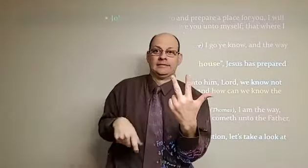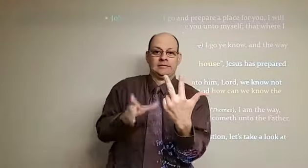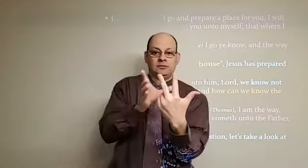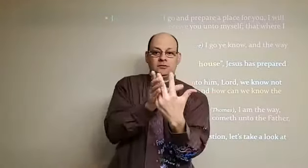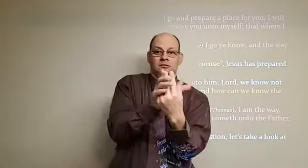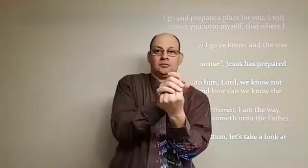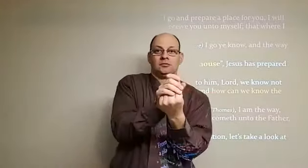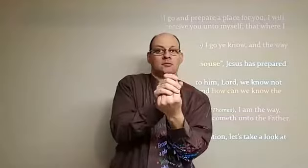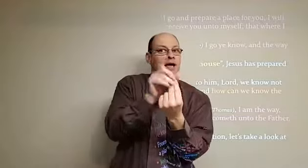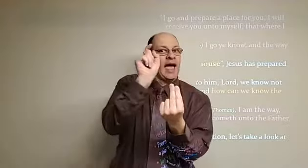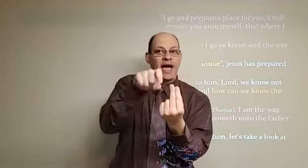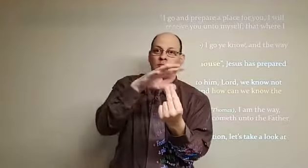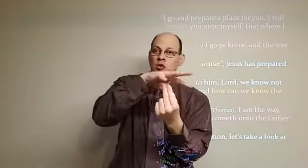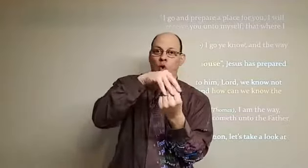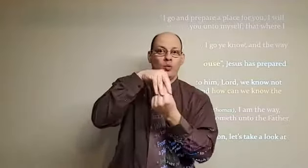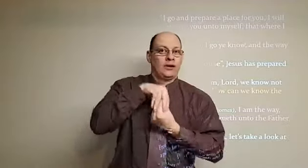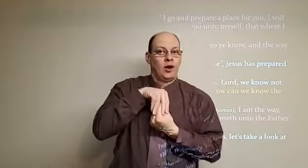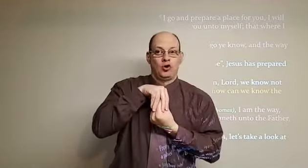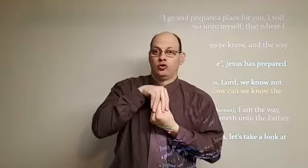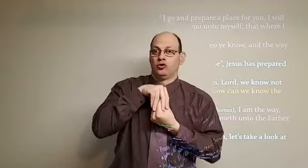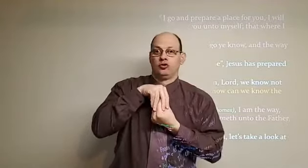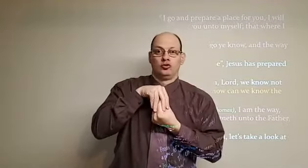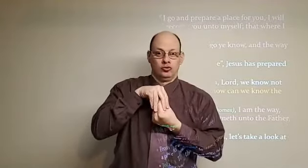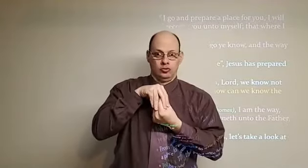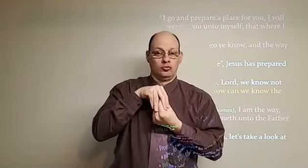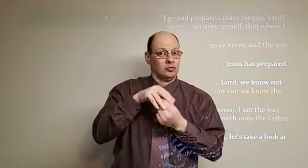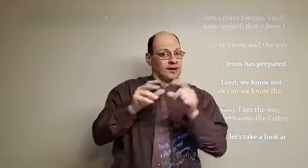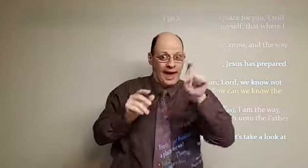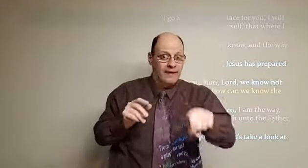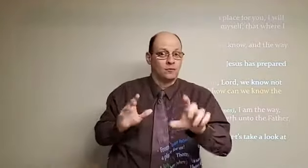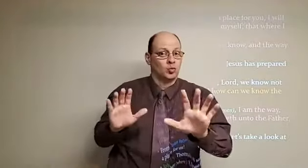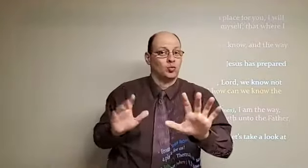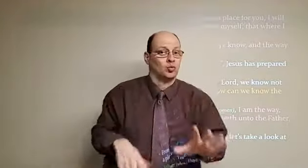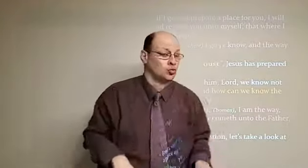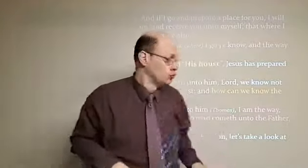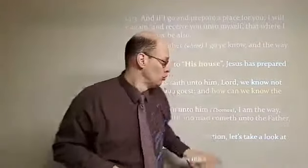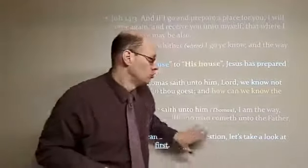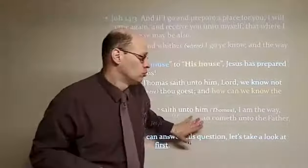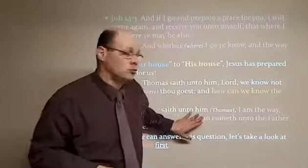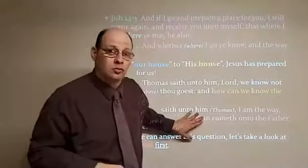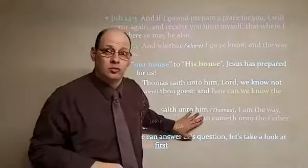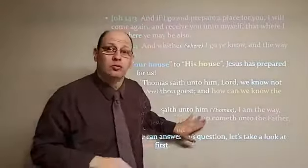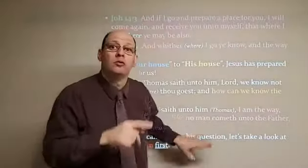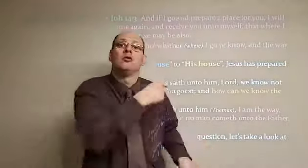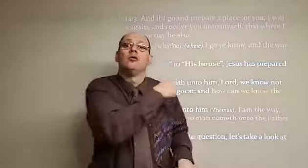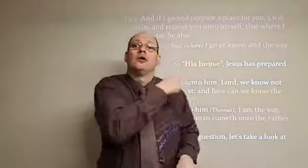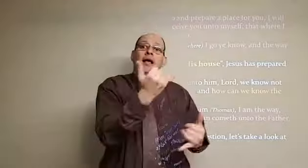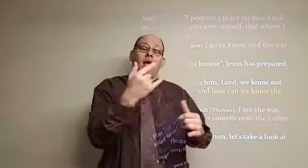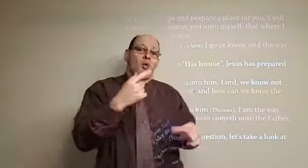and the life all is one you have to have it you can't take bits and pieces apart of it